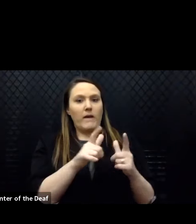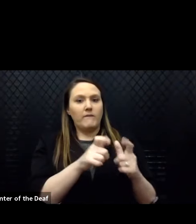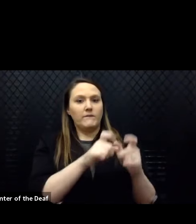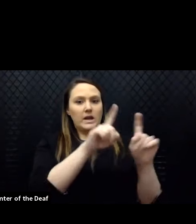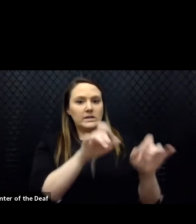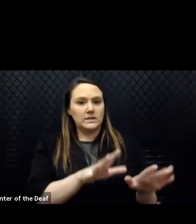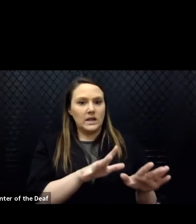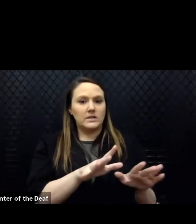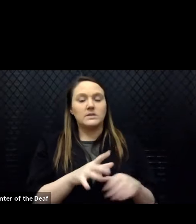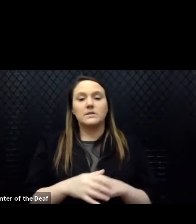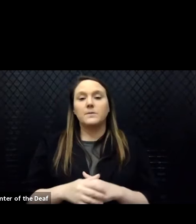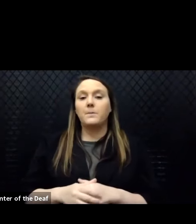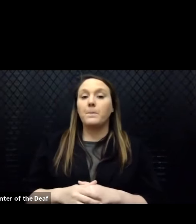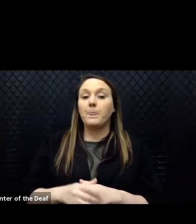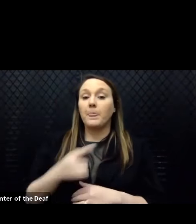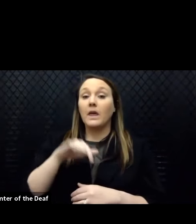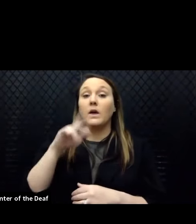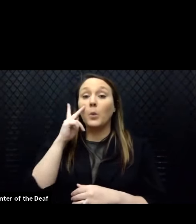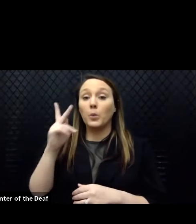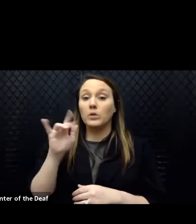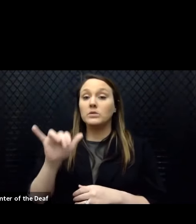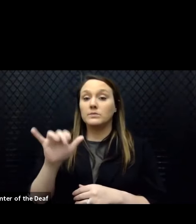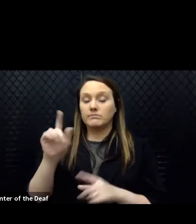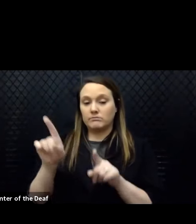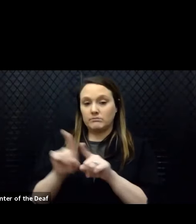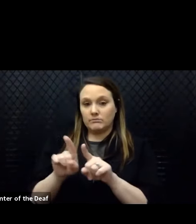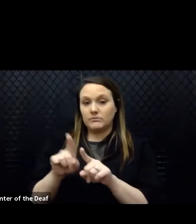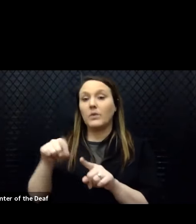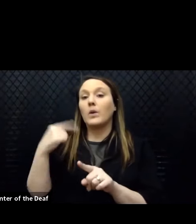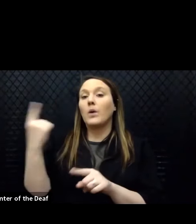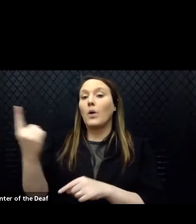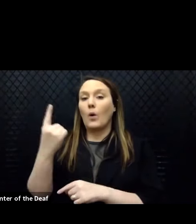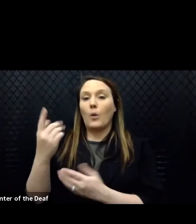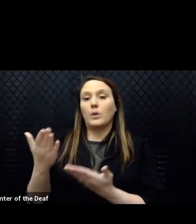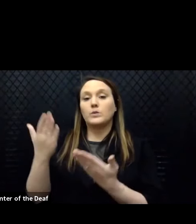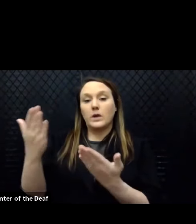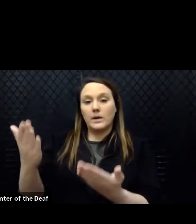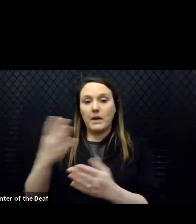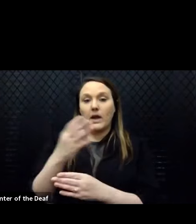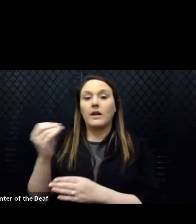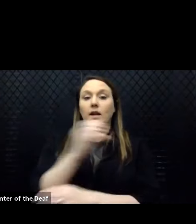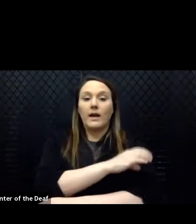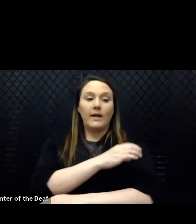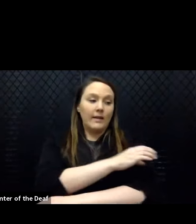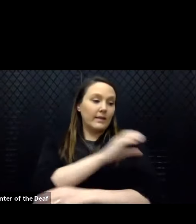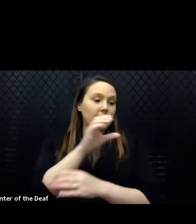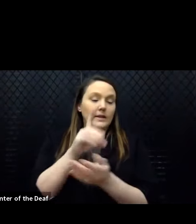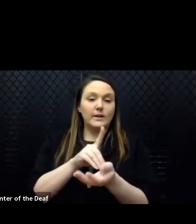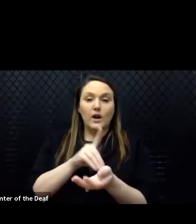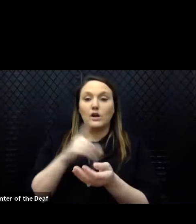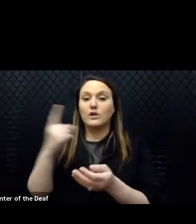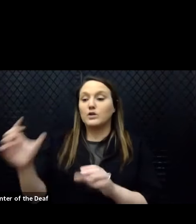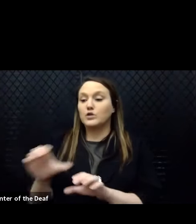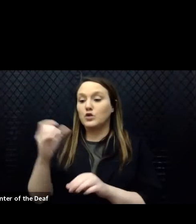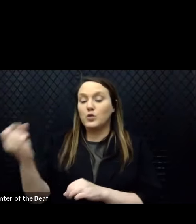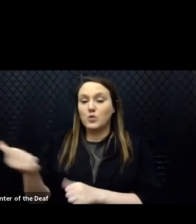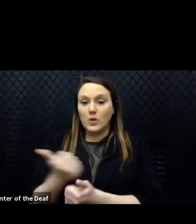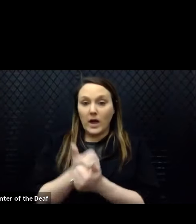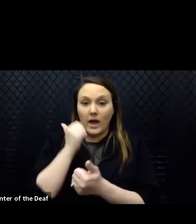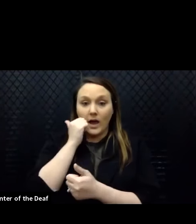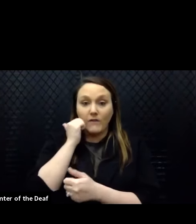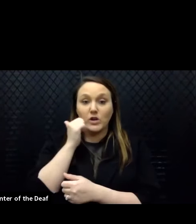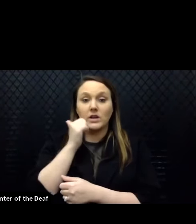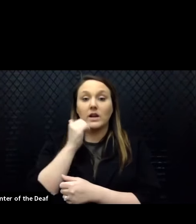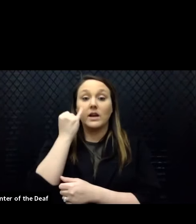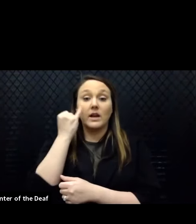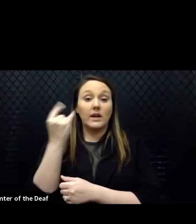that test? We saw that as well. And what we always recommend and what clinicians do every day is if somebody's